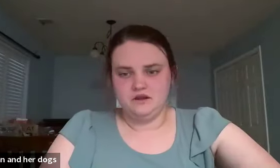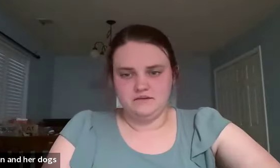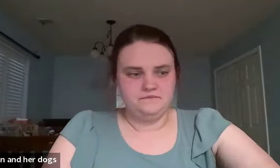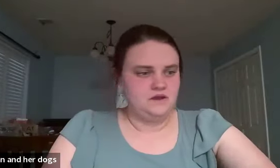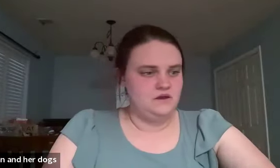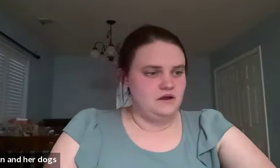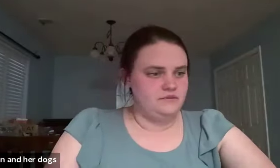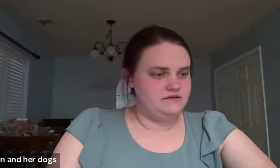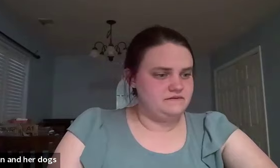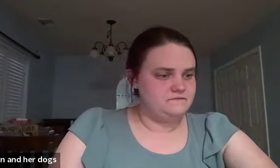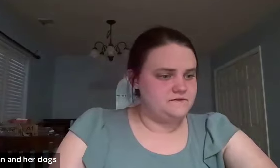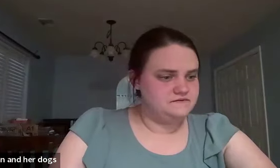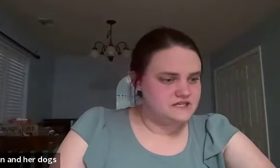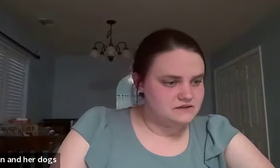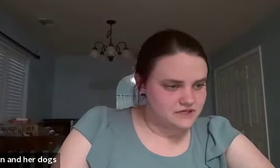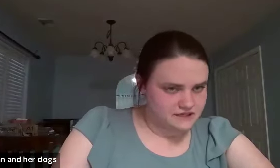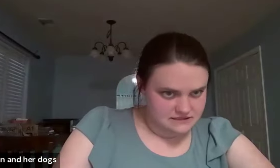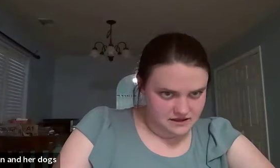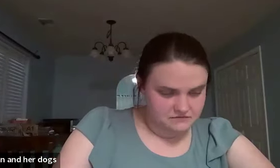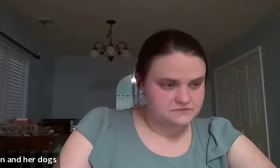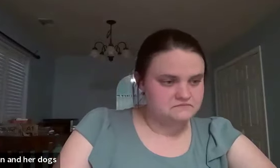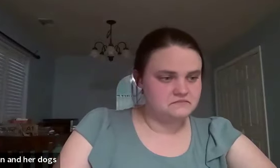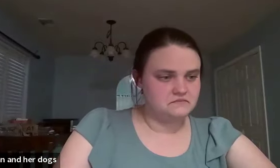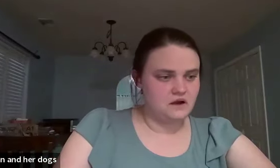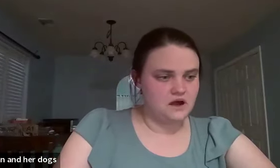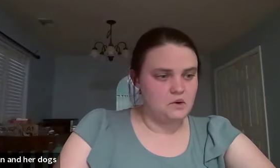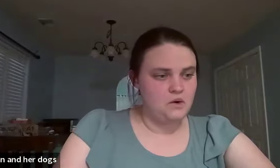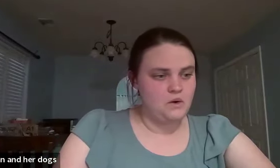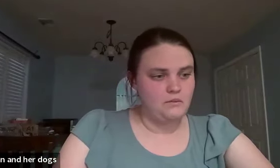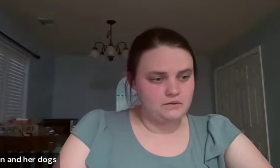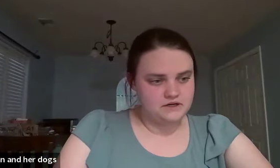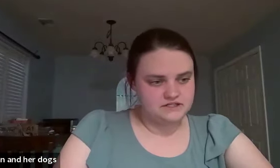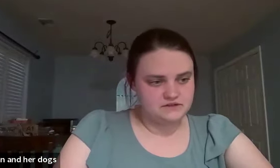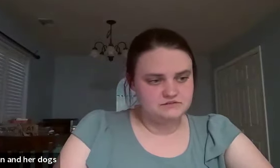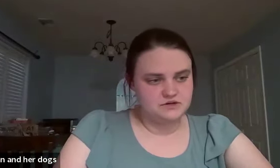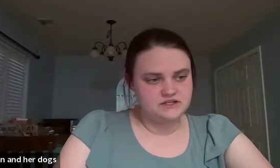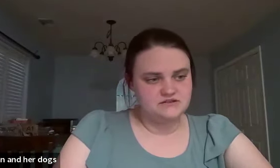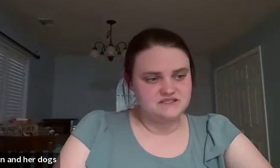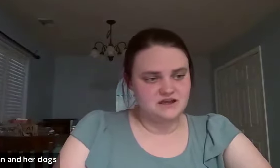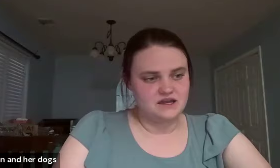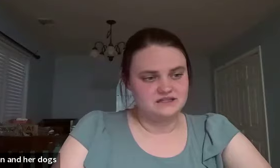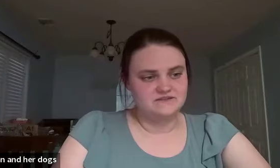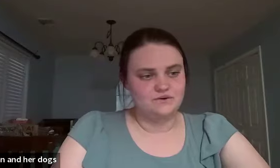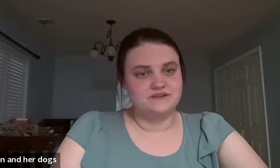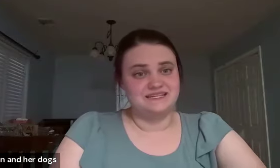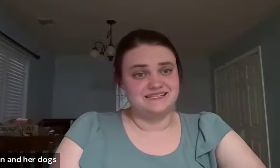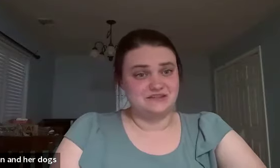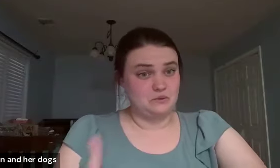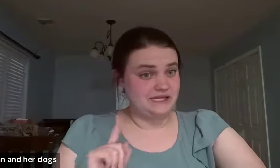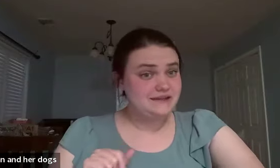Okay. We have like 15 minutes left. What we're going to do is we're going to do the signs for the days of the